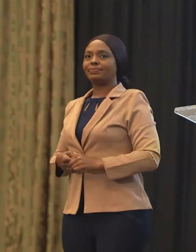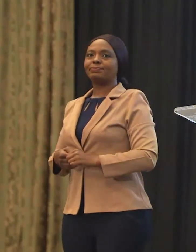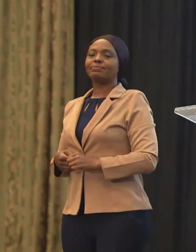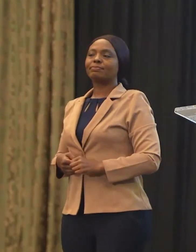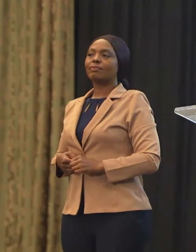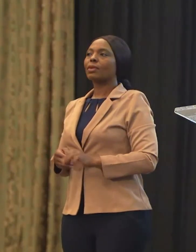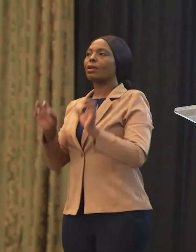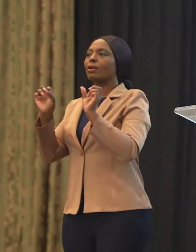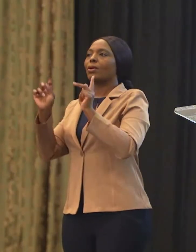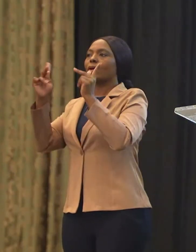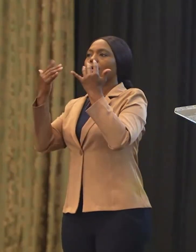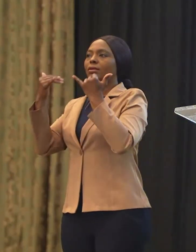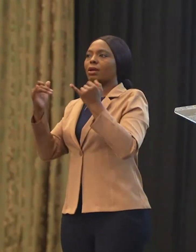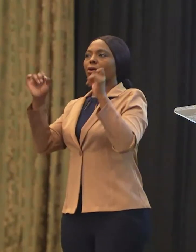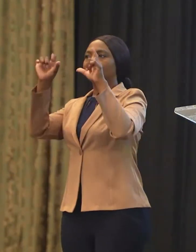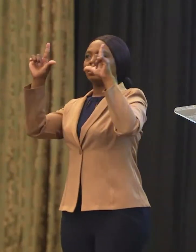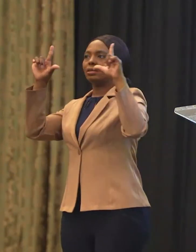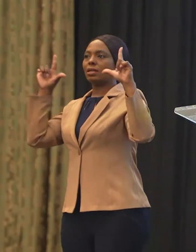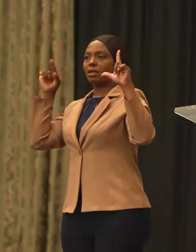us move to slide number 4.